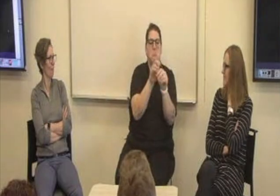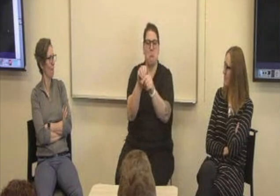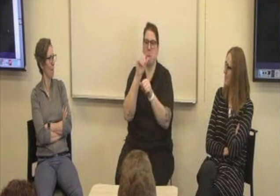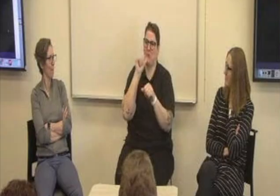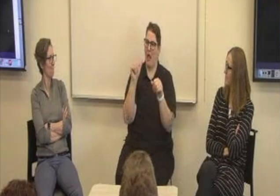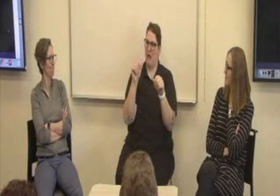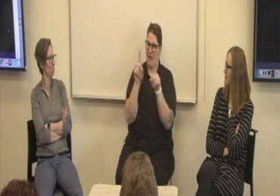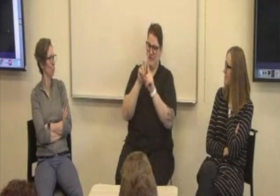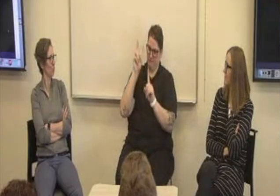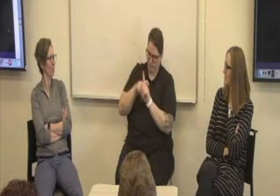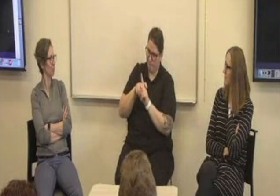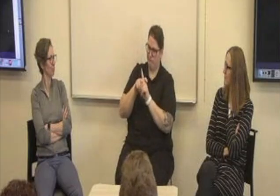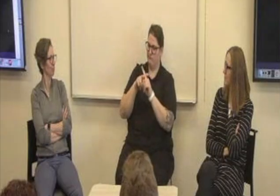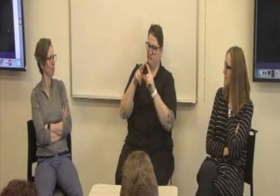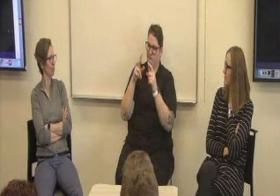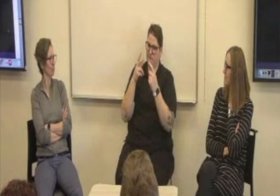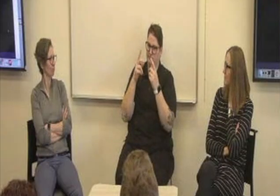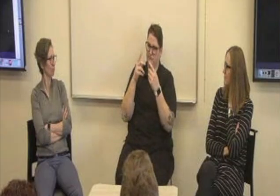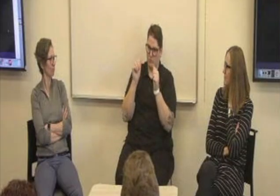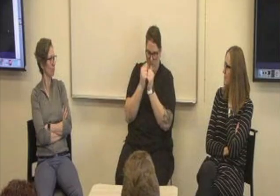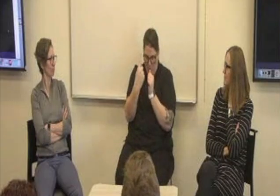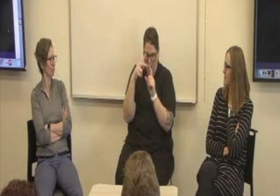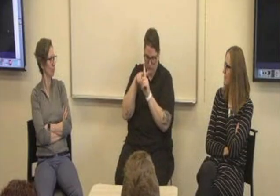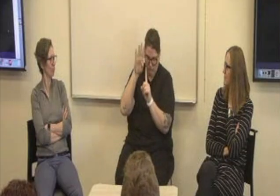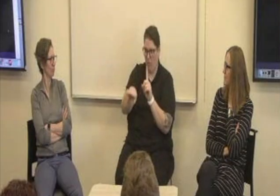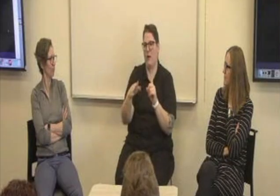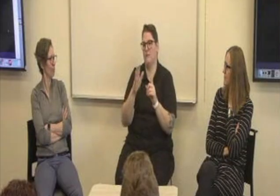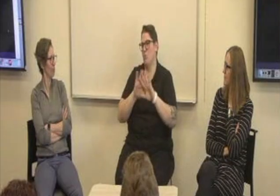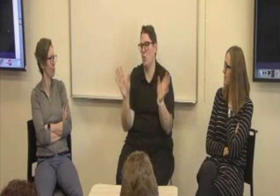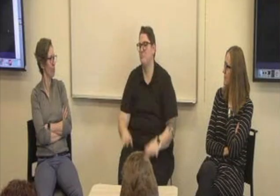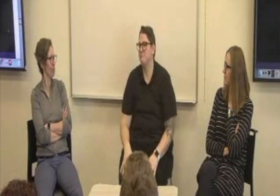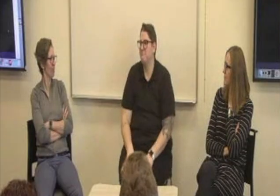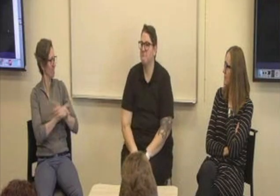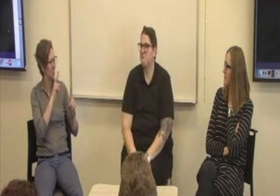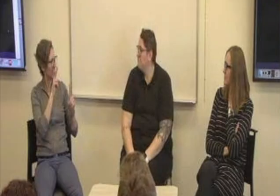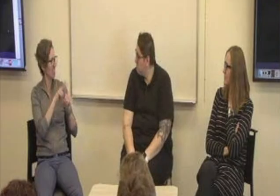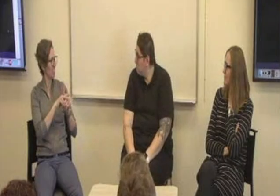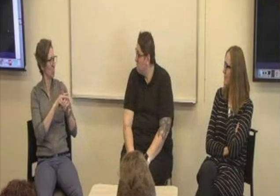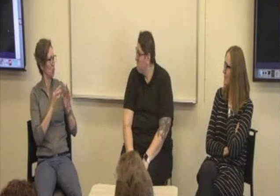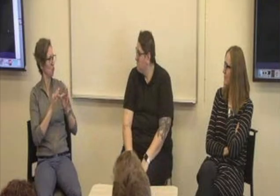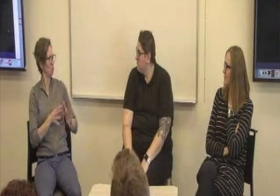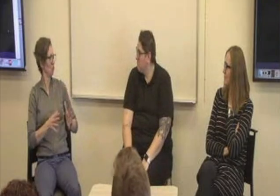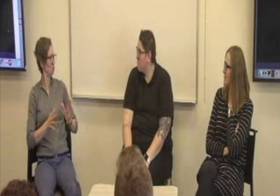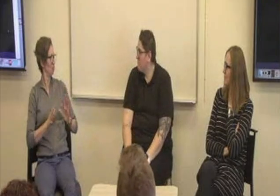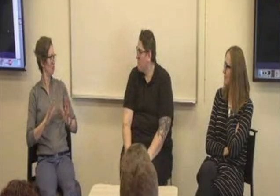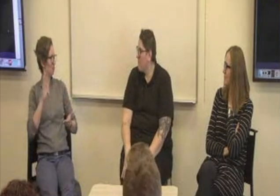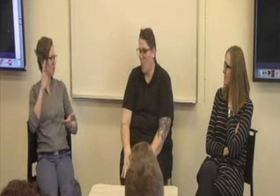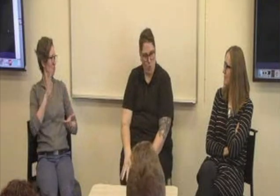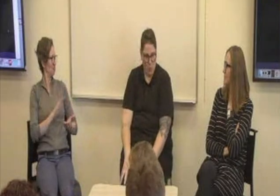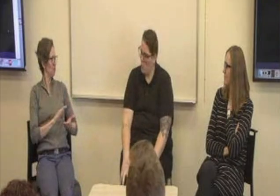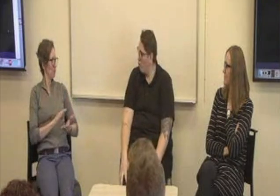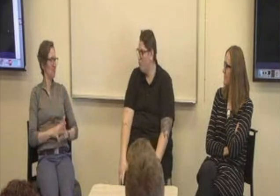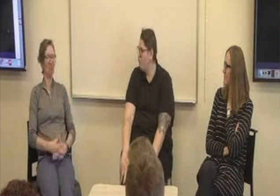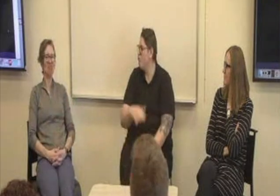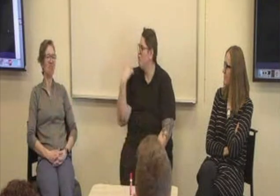deaf professionals and I'm very involved in the community, but I don't quite have one particular assignment that I